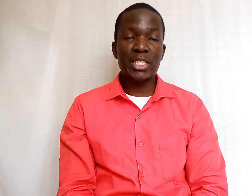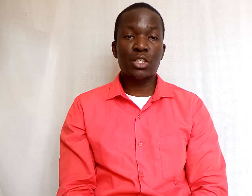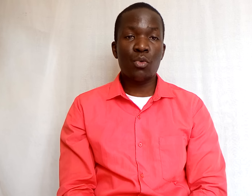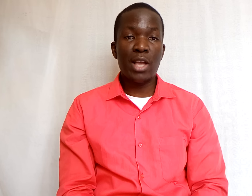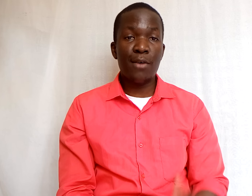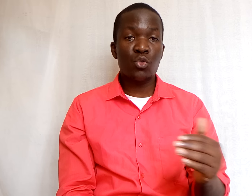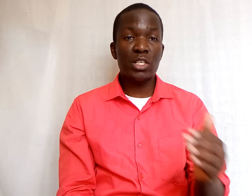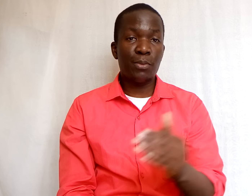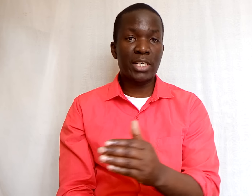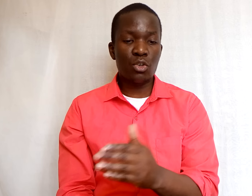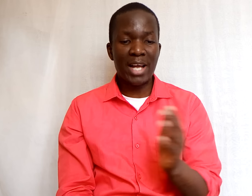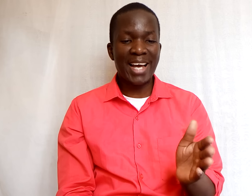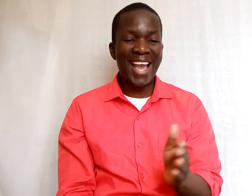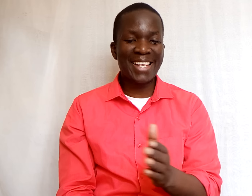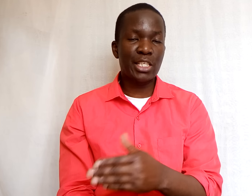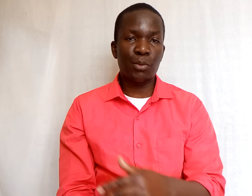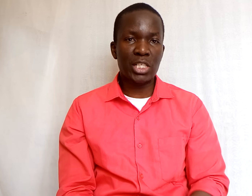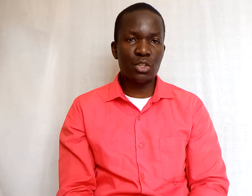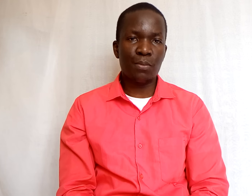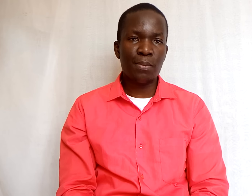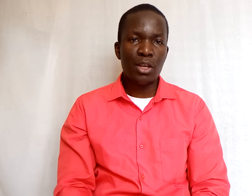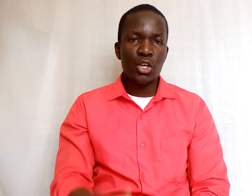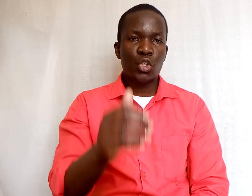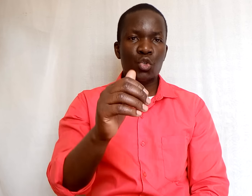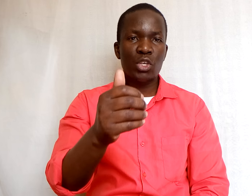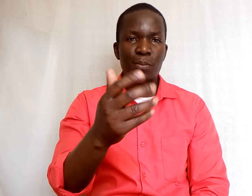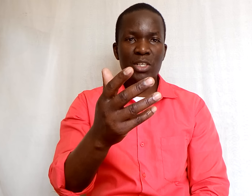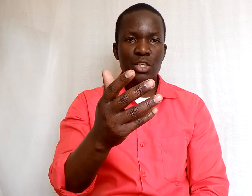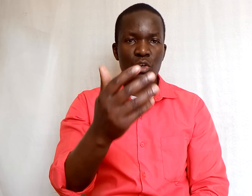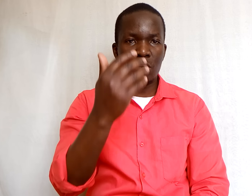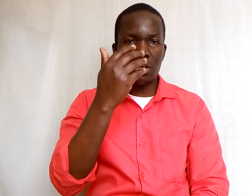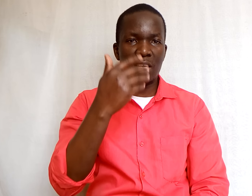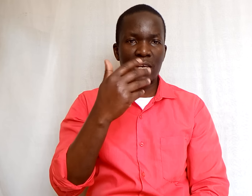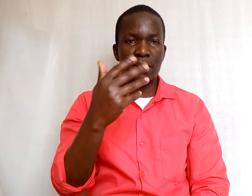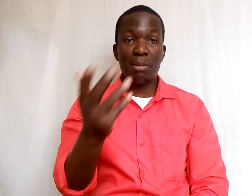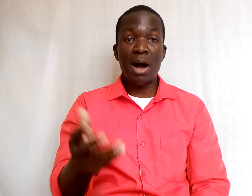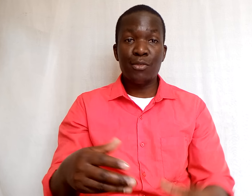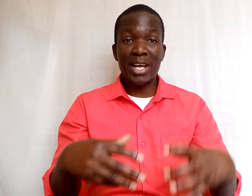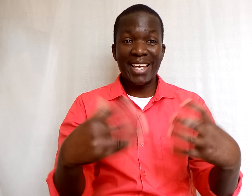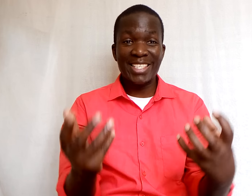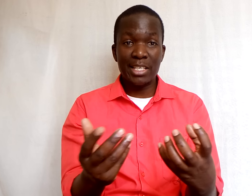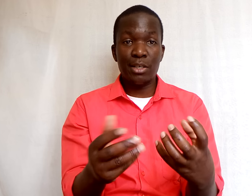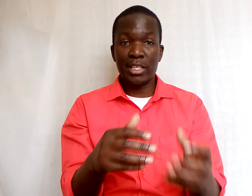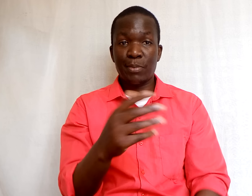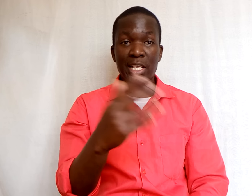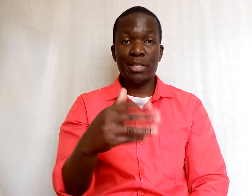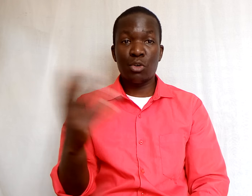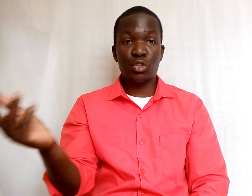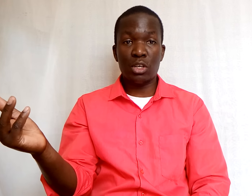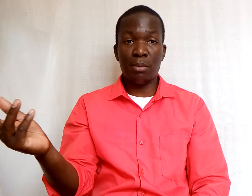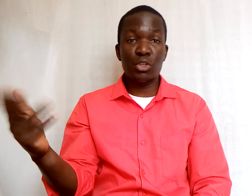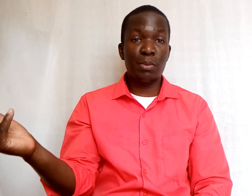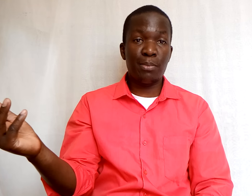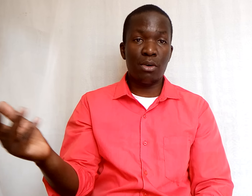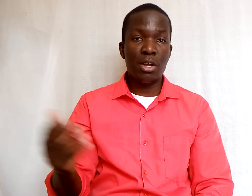potato. We have sweet potato and Irish potato. So sweet potato, remember after eating, especially in most people,